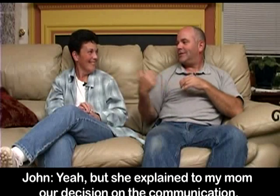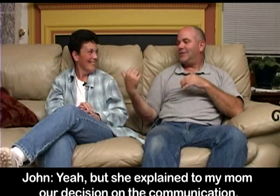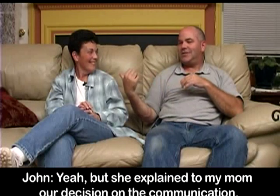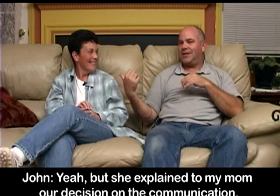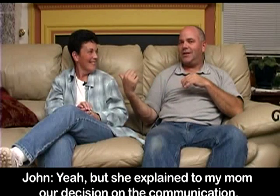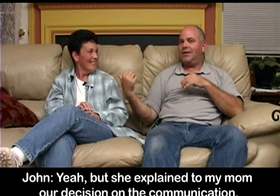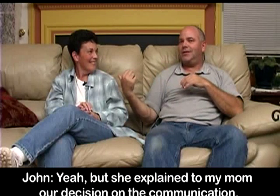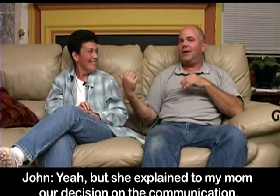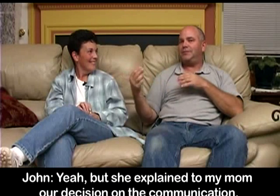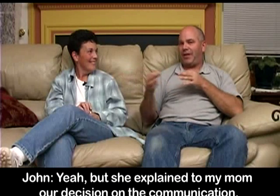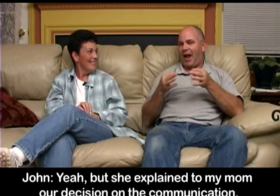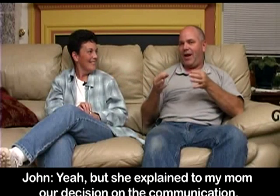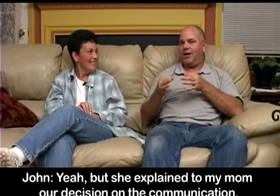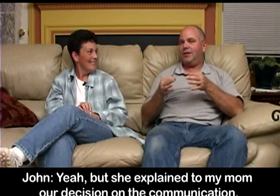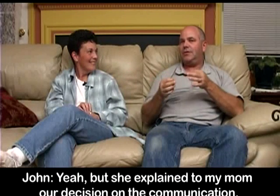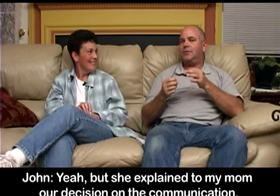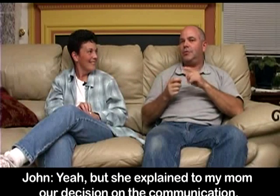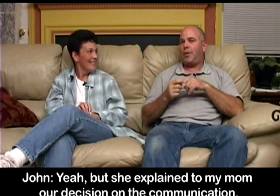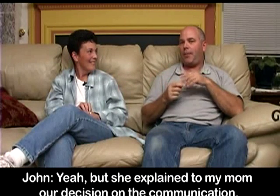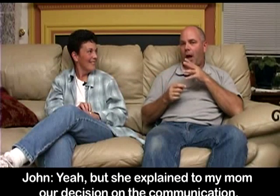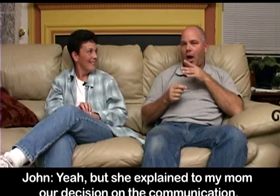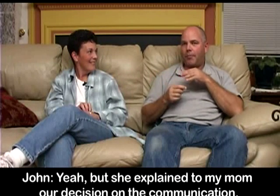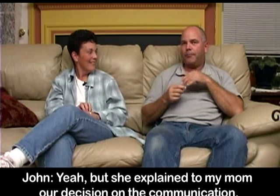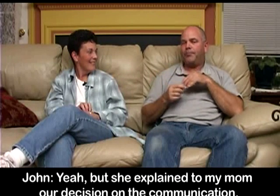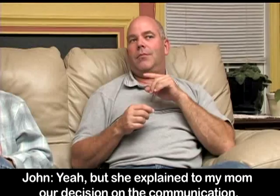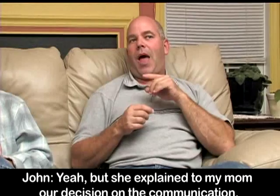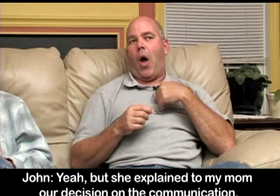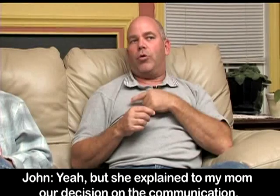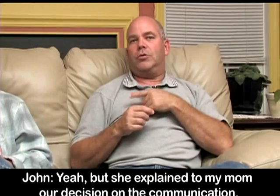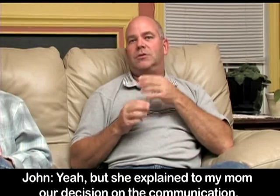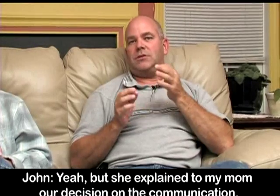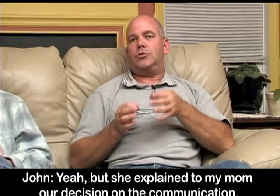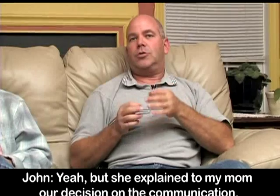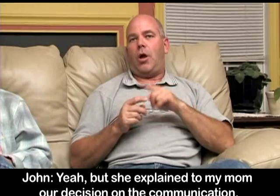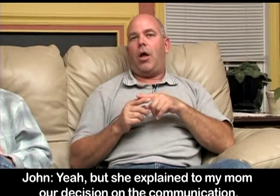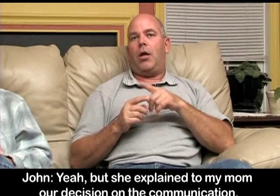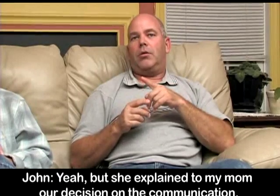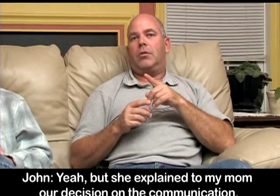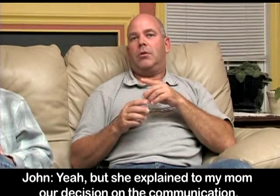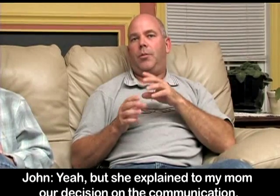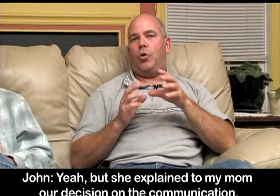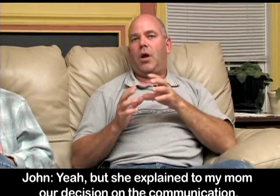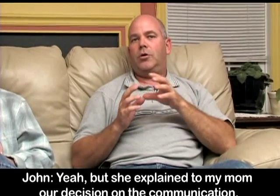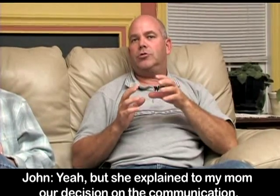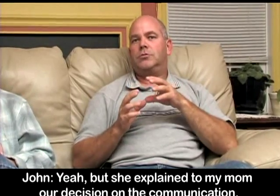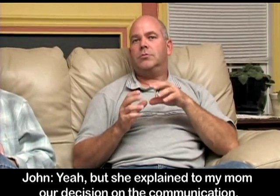she explained to my mom our decision on the communication.